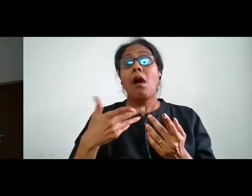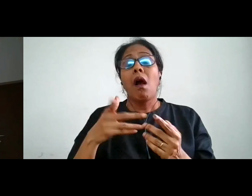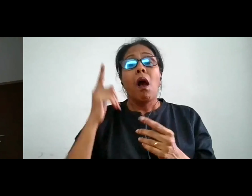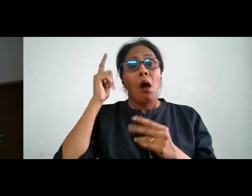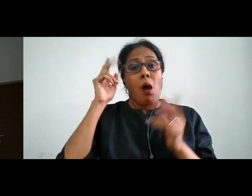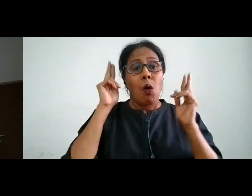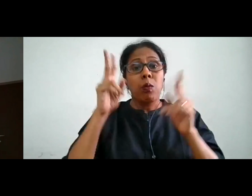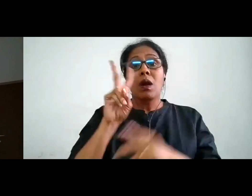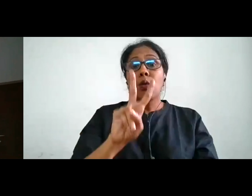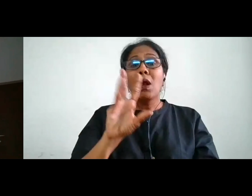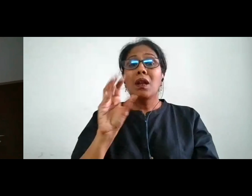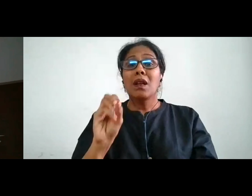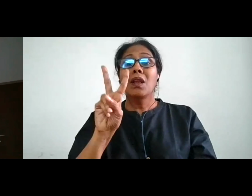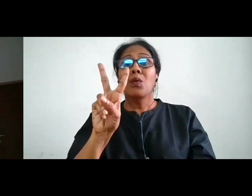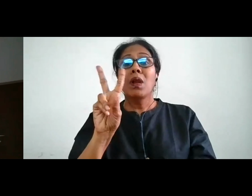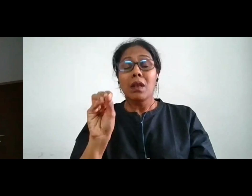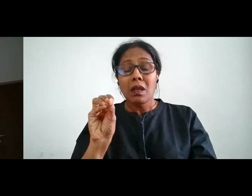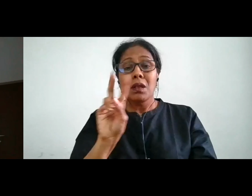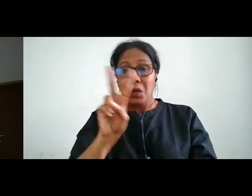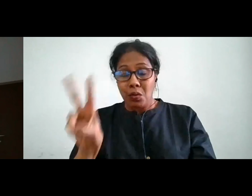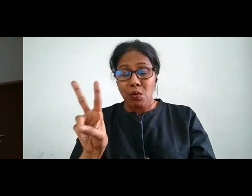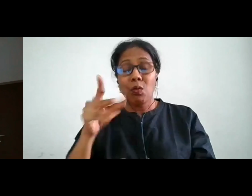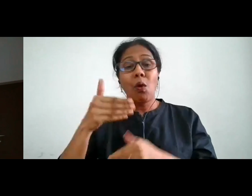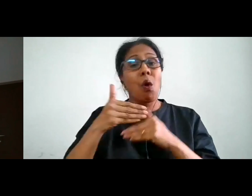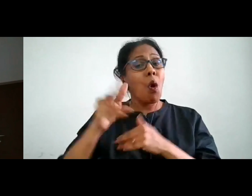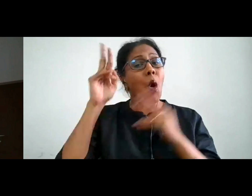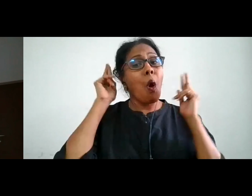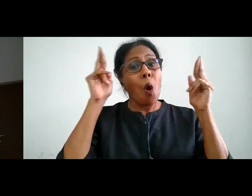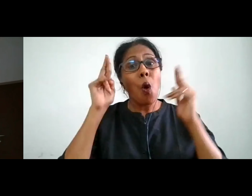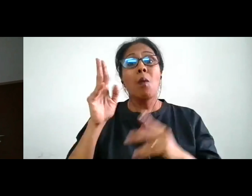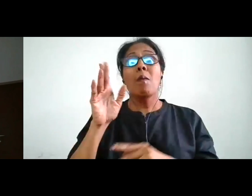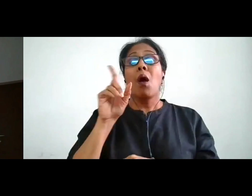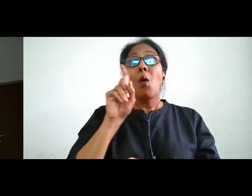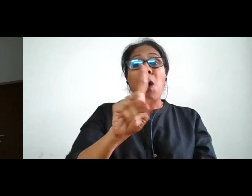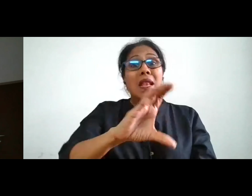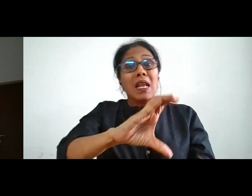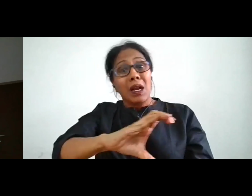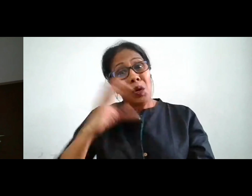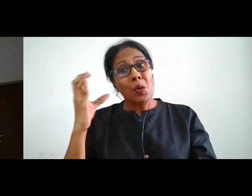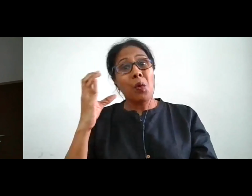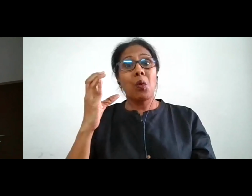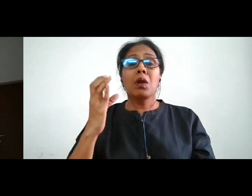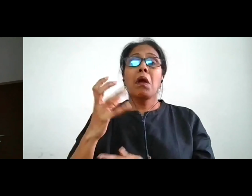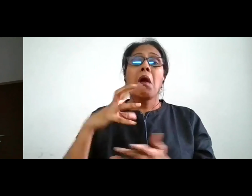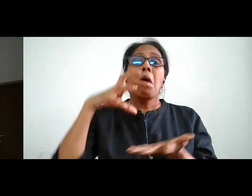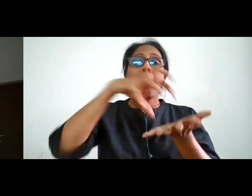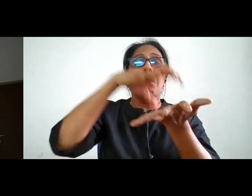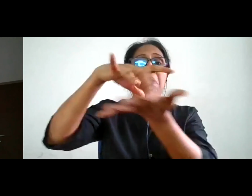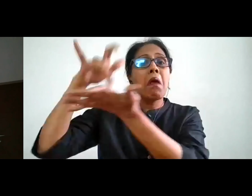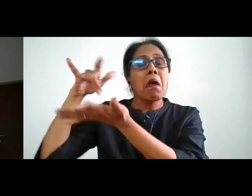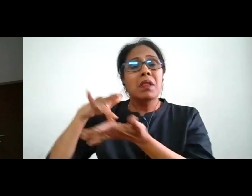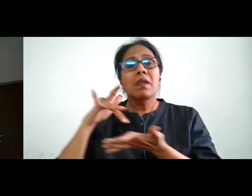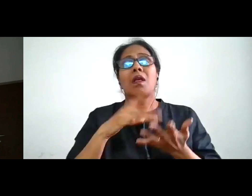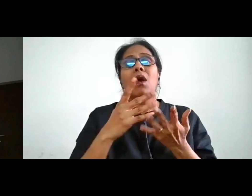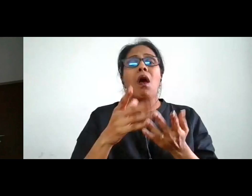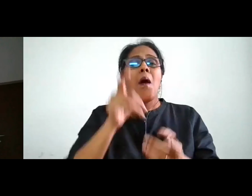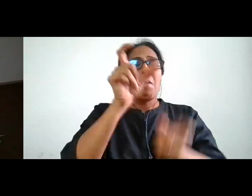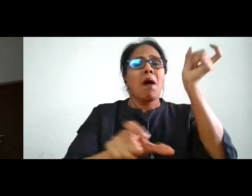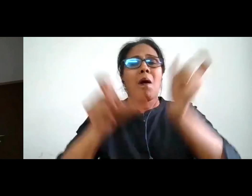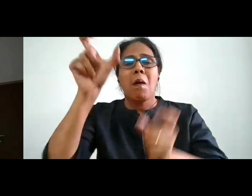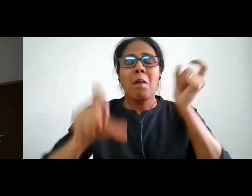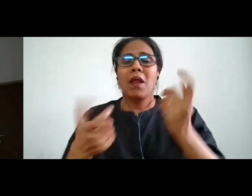in India by 2022. And we have to make that happen if the vision of Indian digitalization is to be realized, and